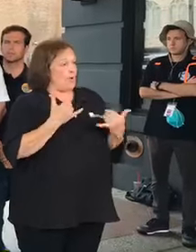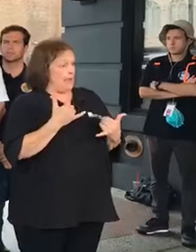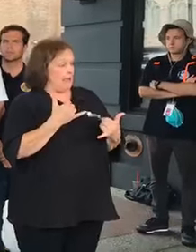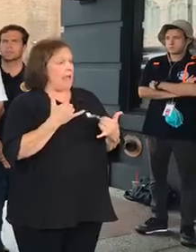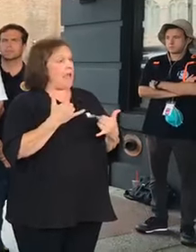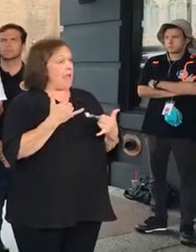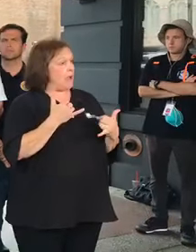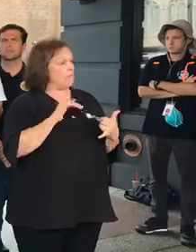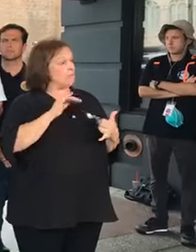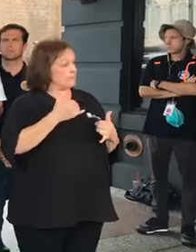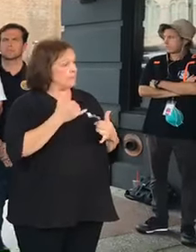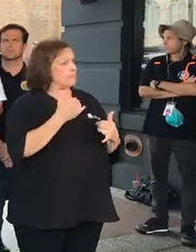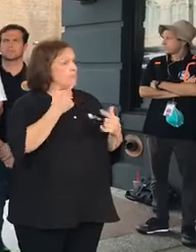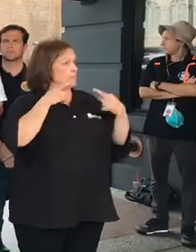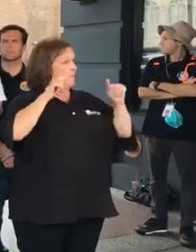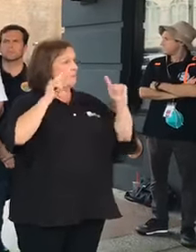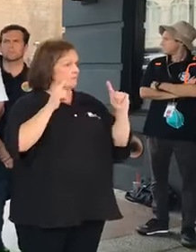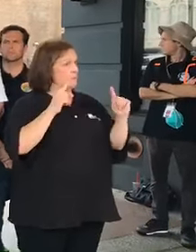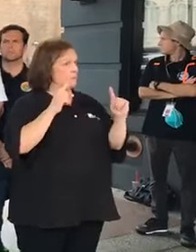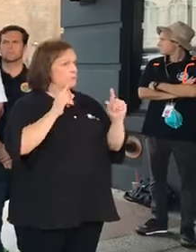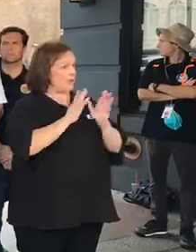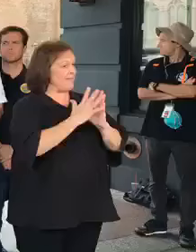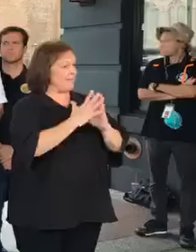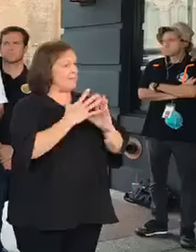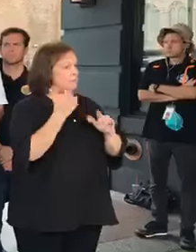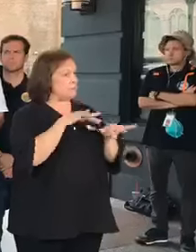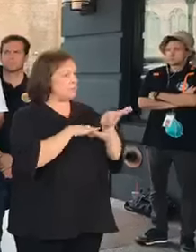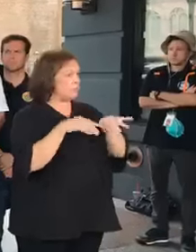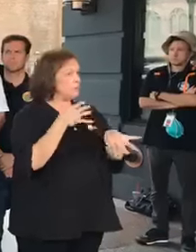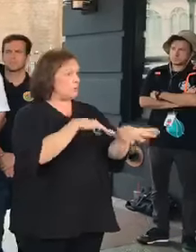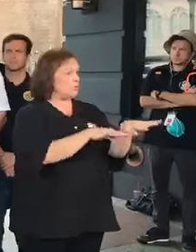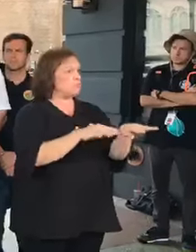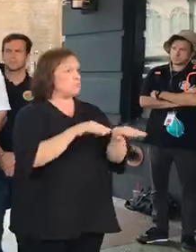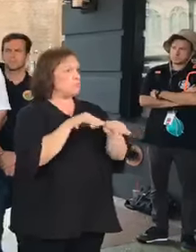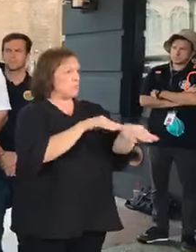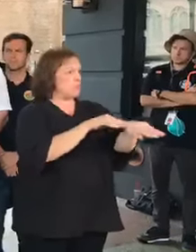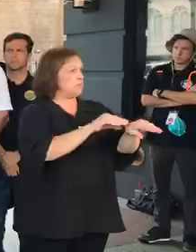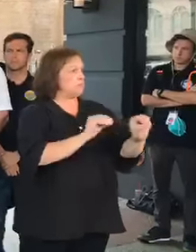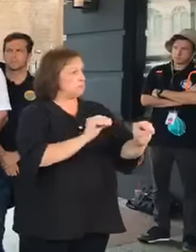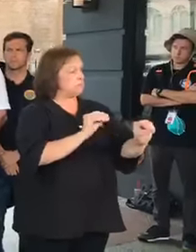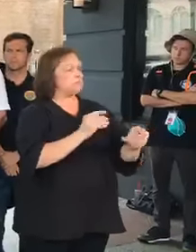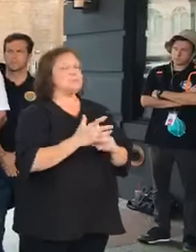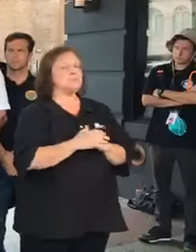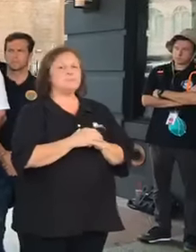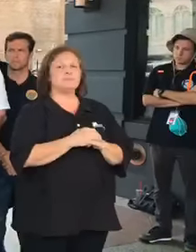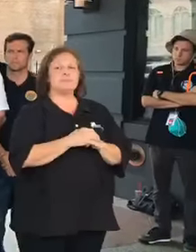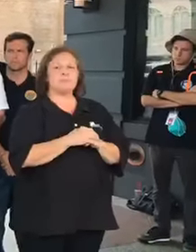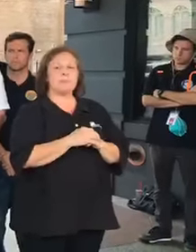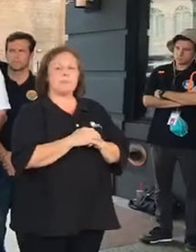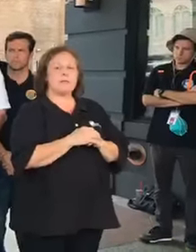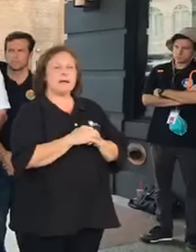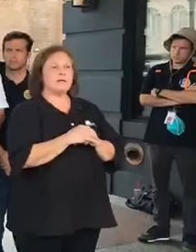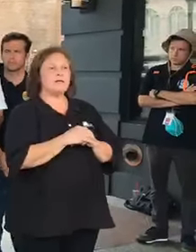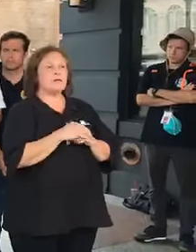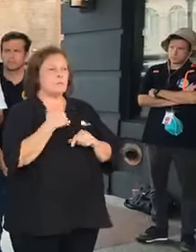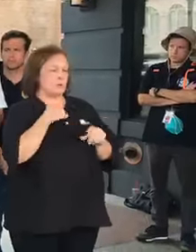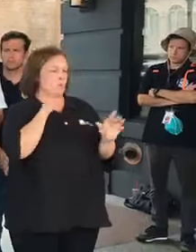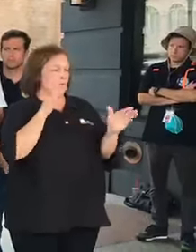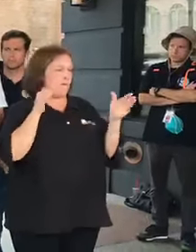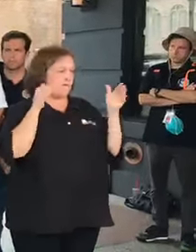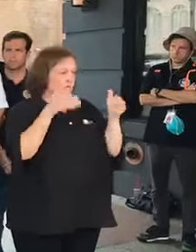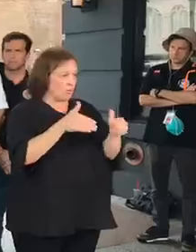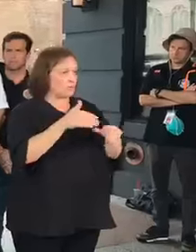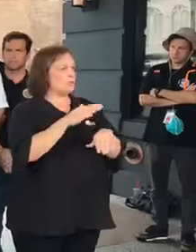flow thus far, and we are looking forward to continue this process. Thank you. Thank you. And we will continue to remain focused